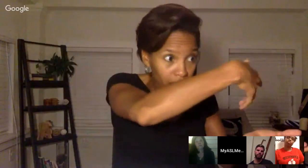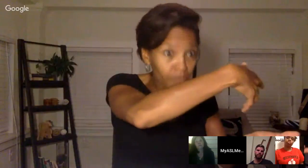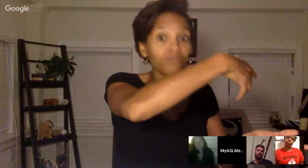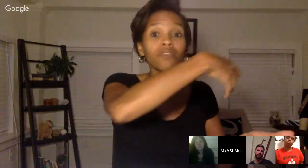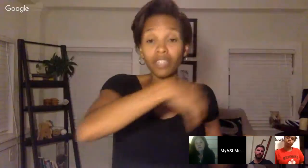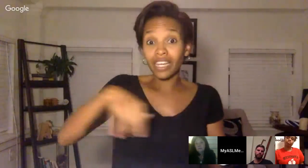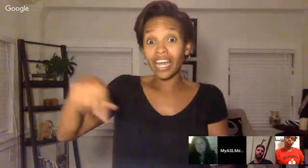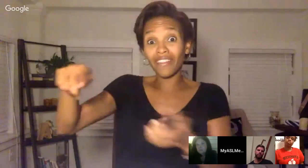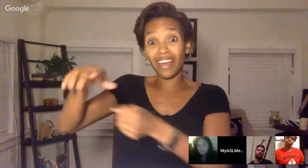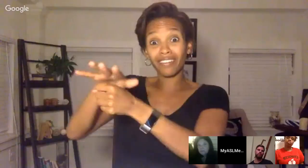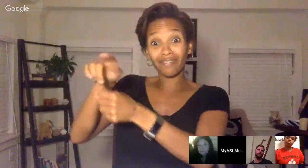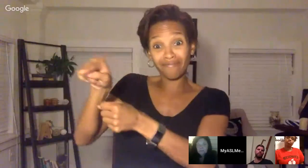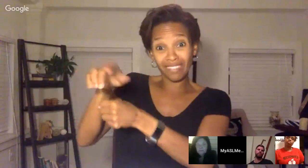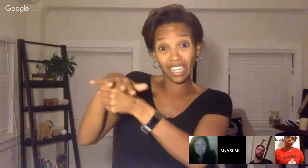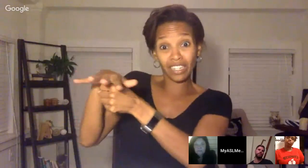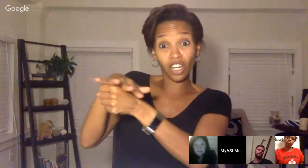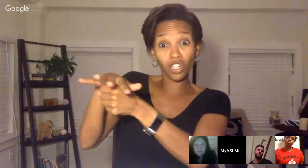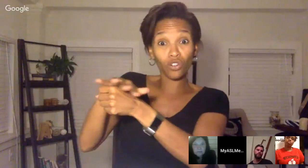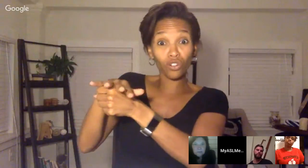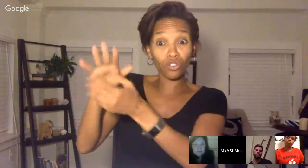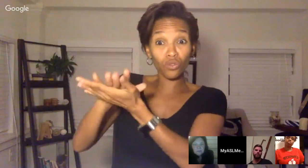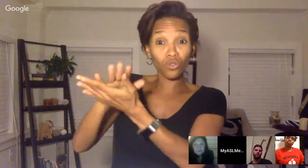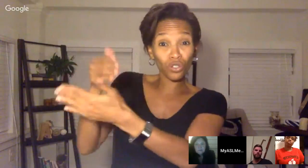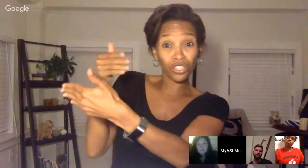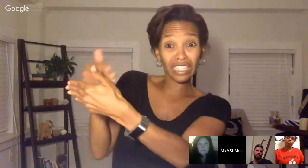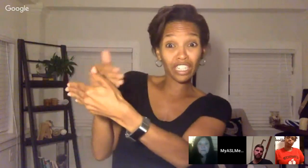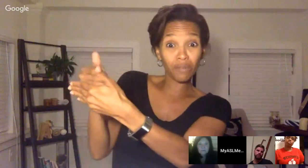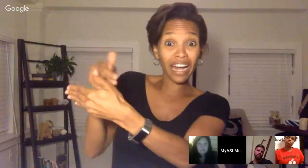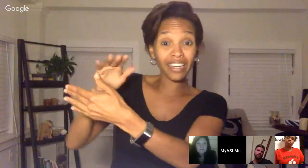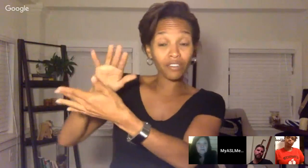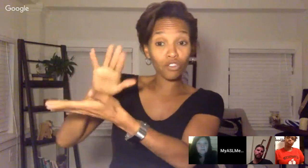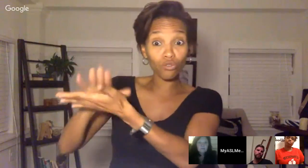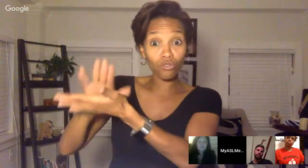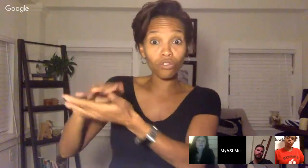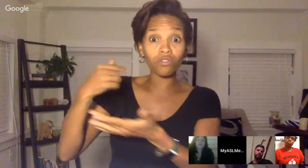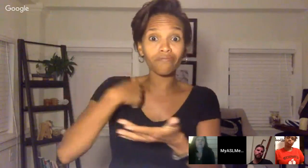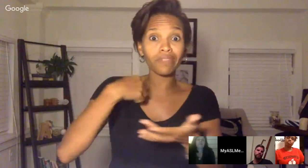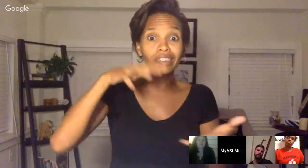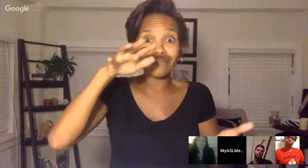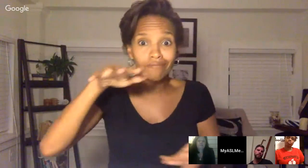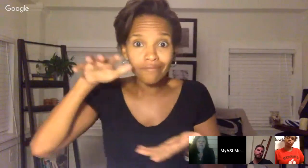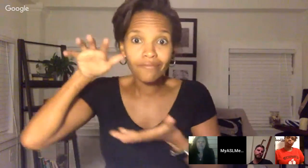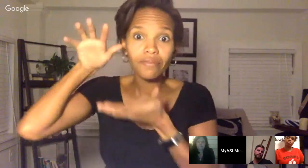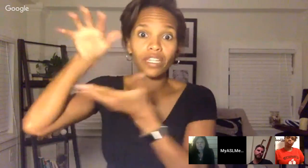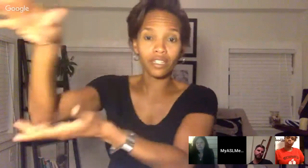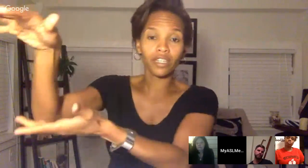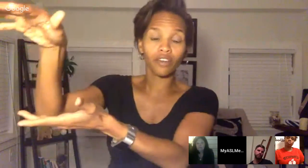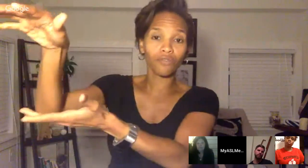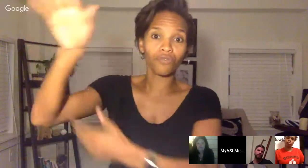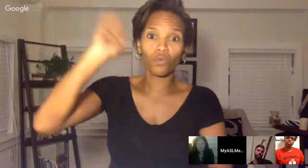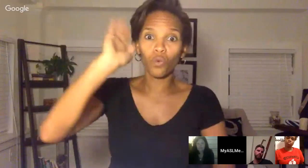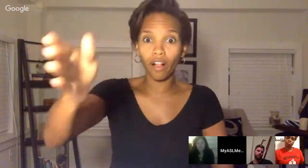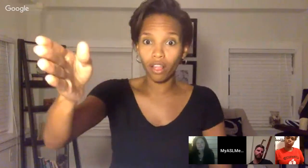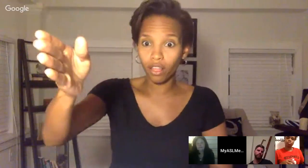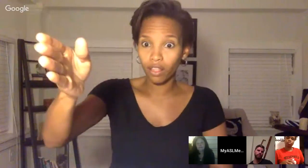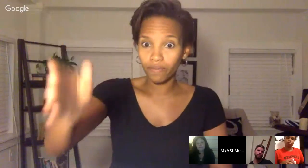all up, and then a local school or a nearby school, me